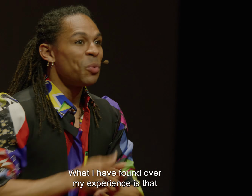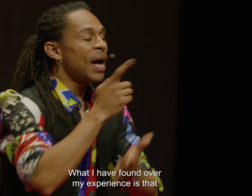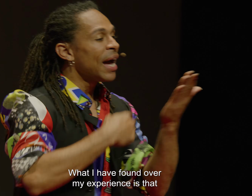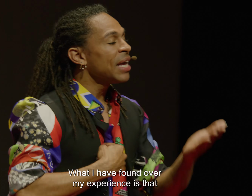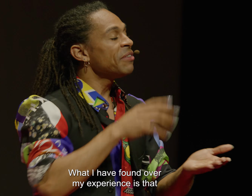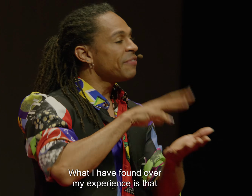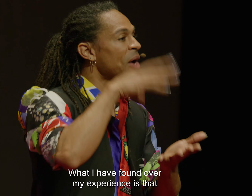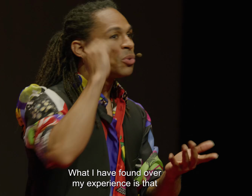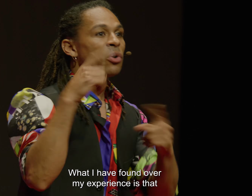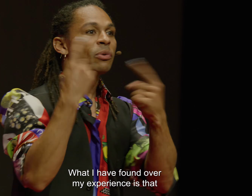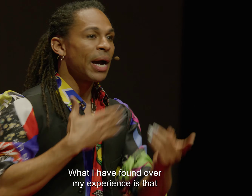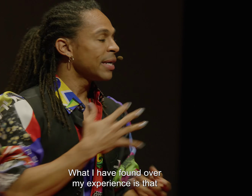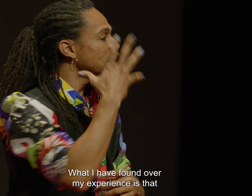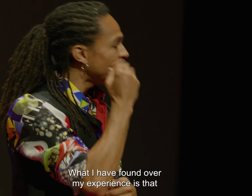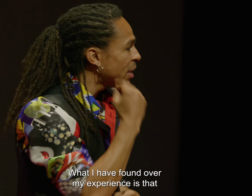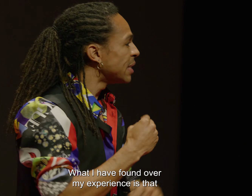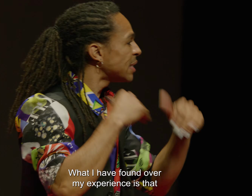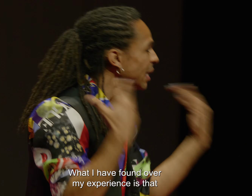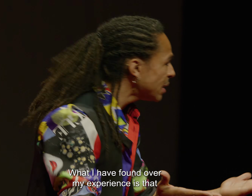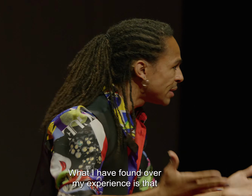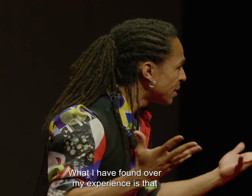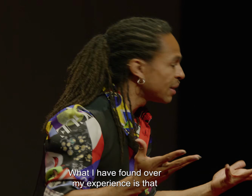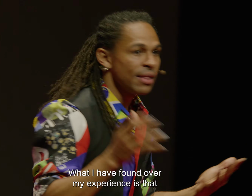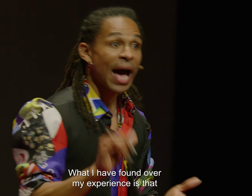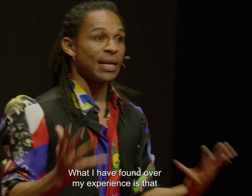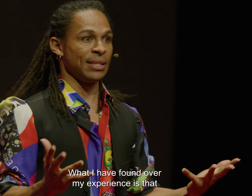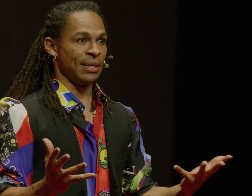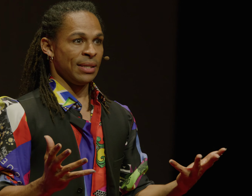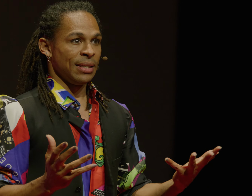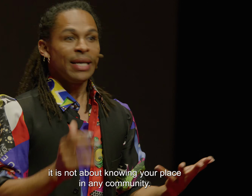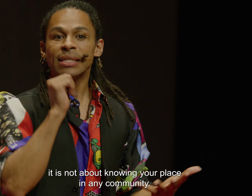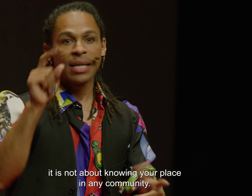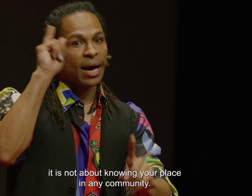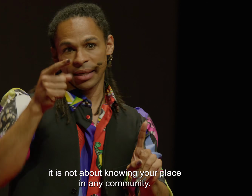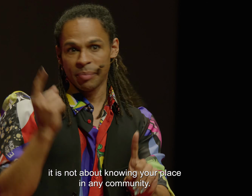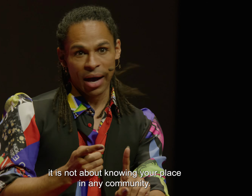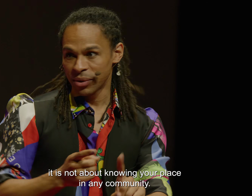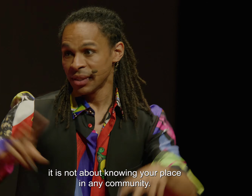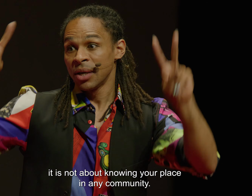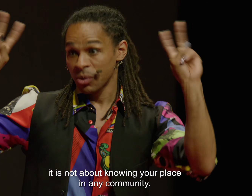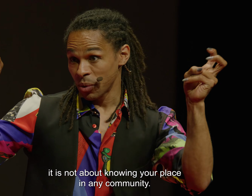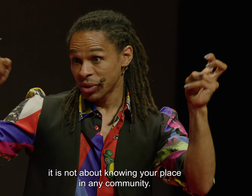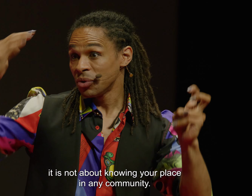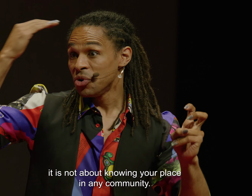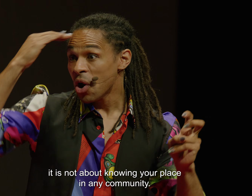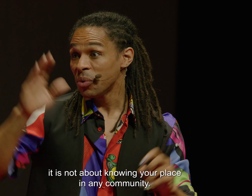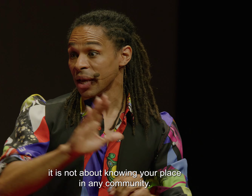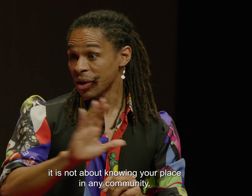What I have found over my experience is that it is not about, quote, knowing